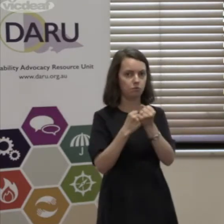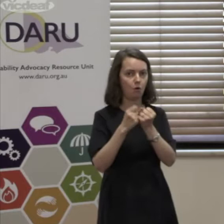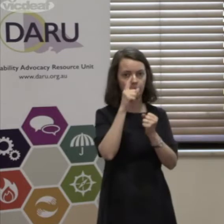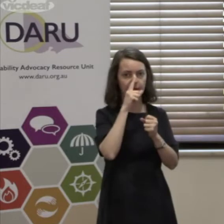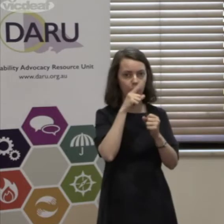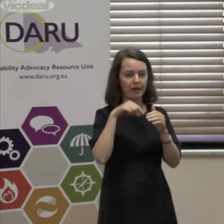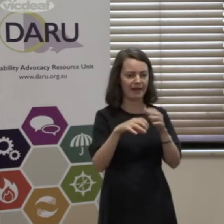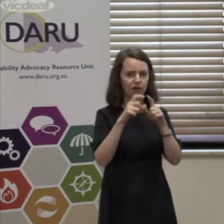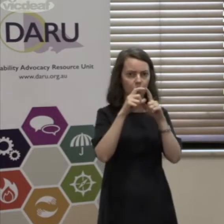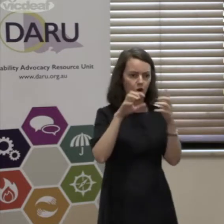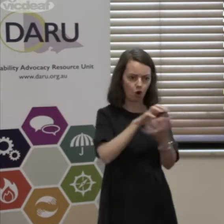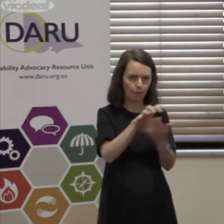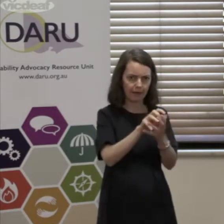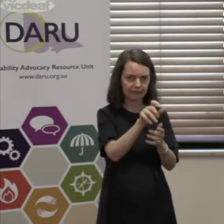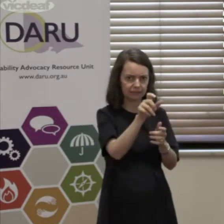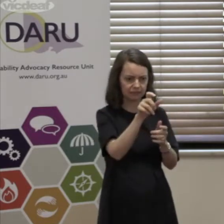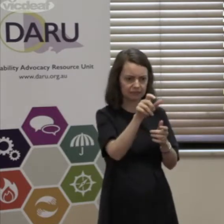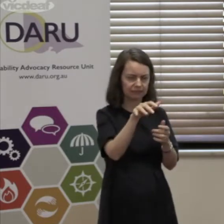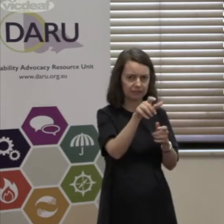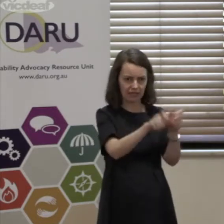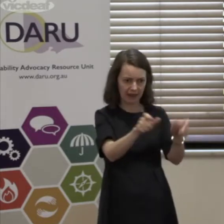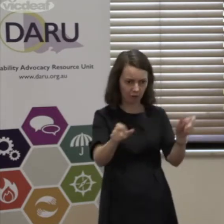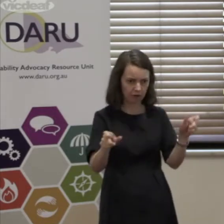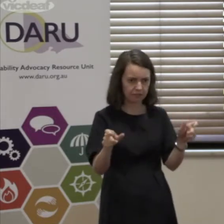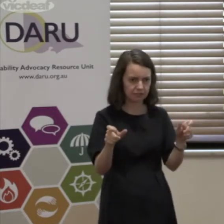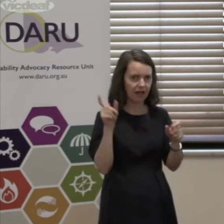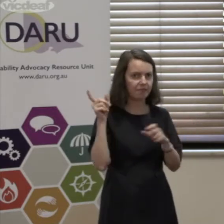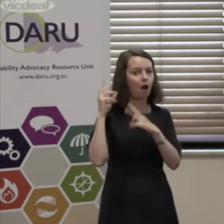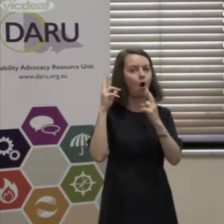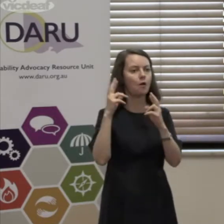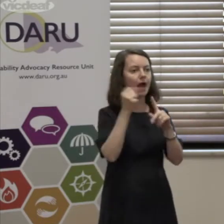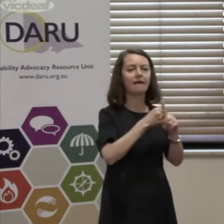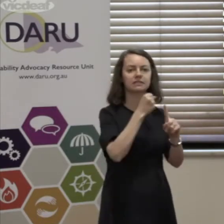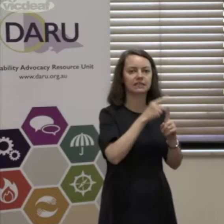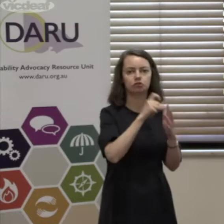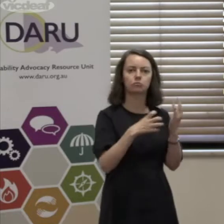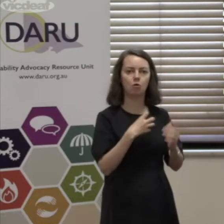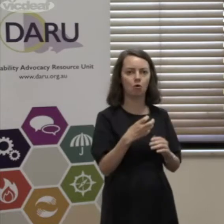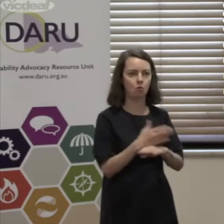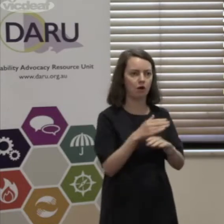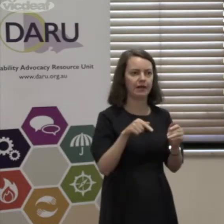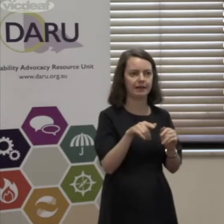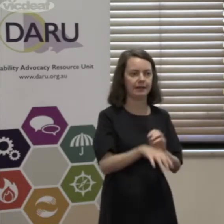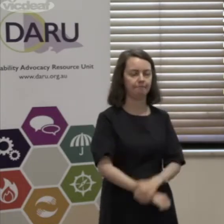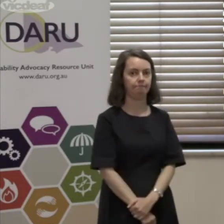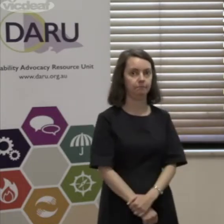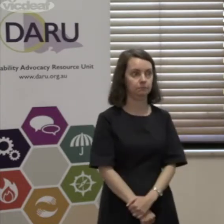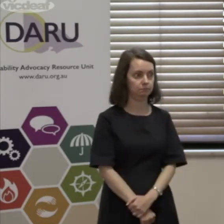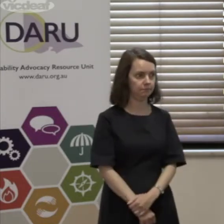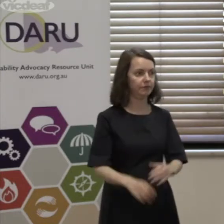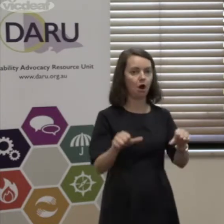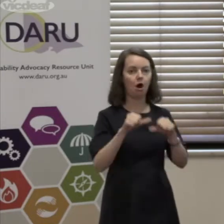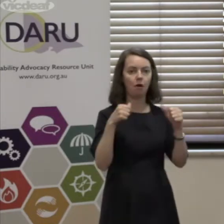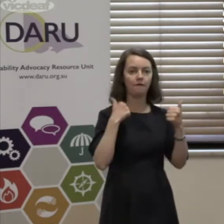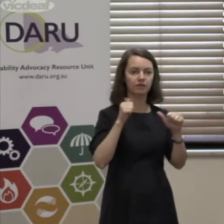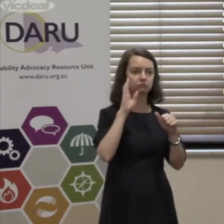the unspoken hope was that maybe there'll be further action in the advocacy sector moving in that direction. I'm open to questions